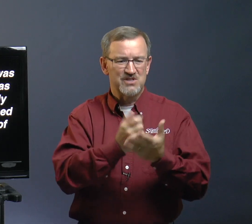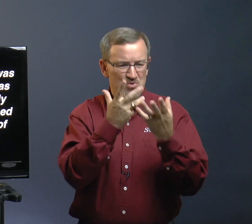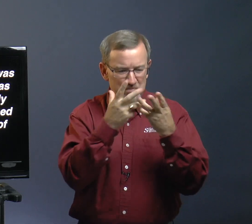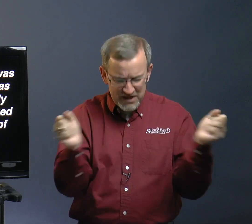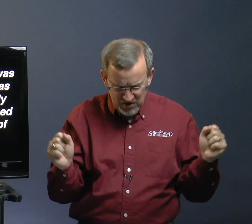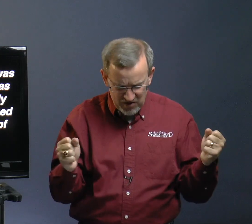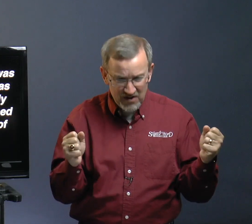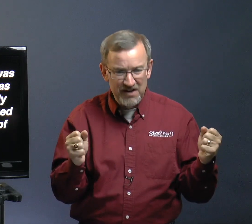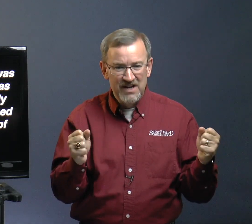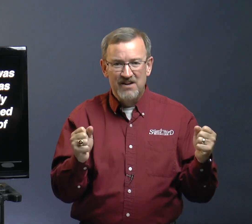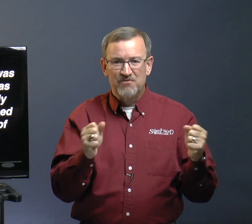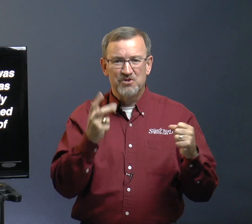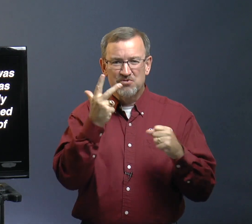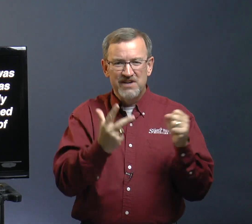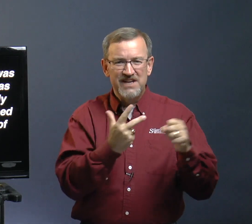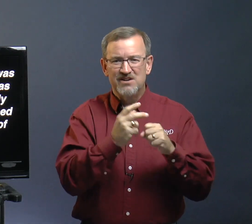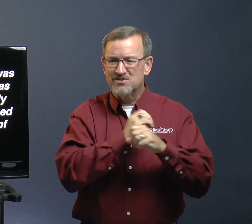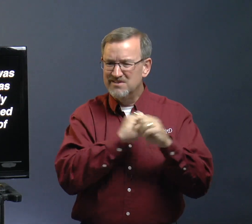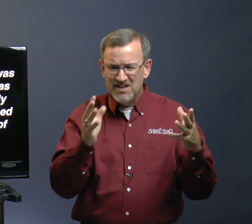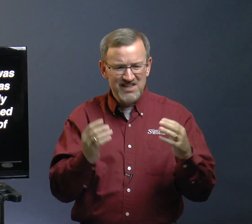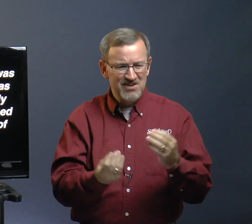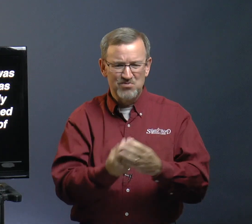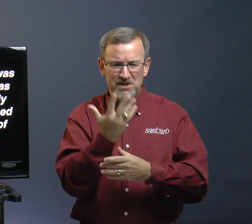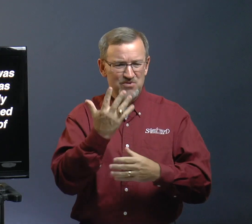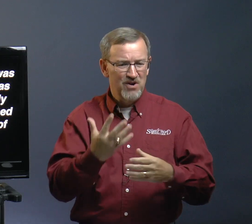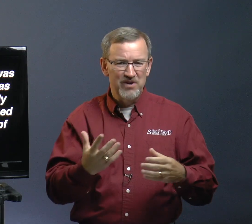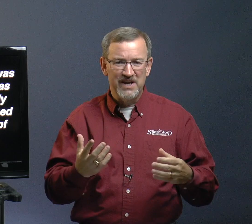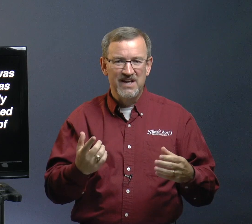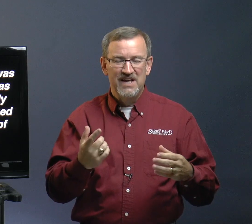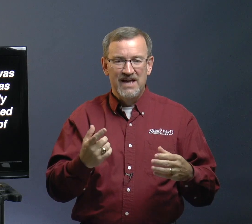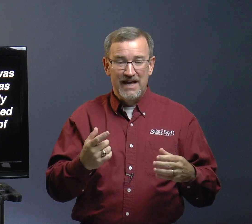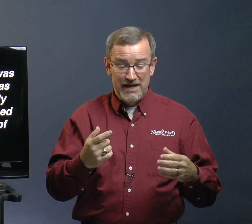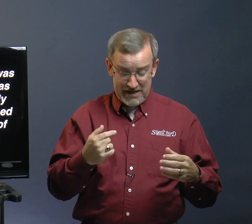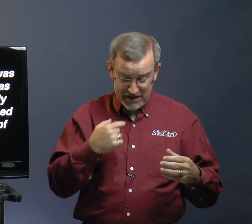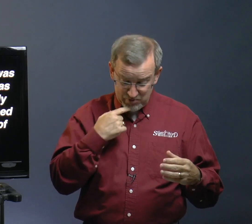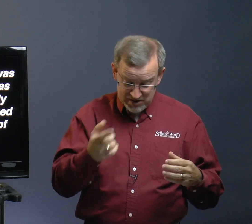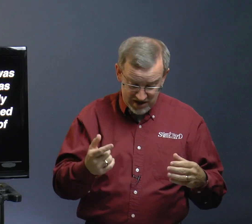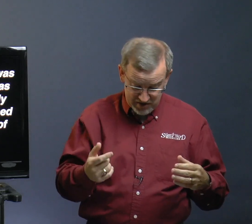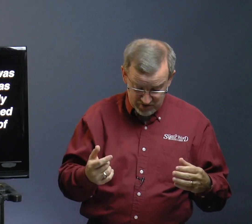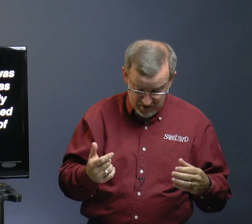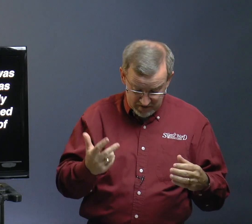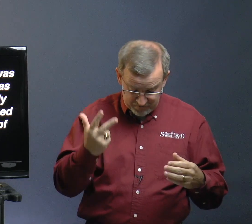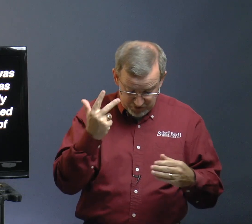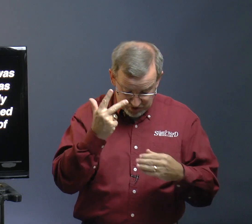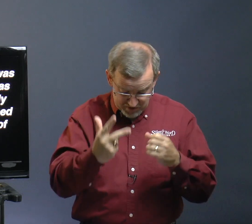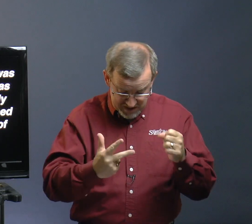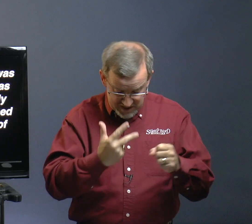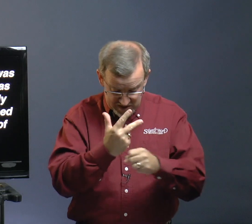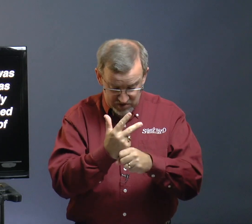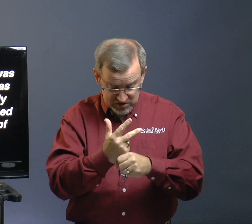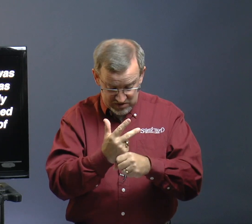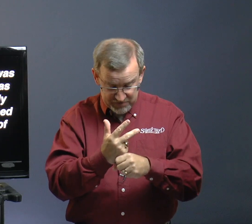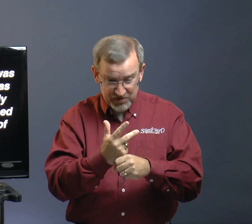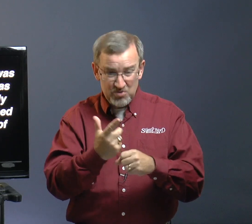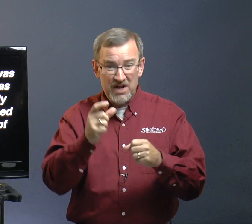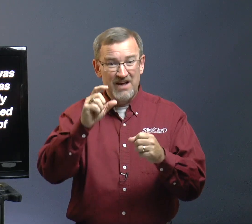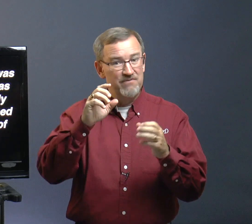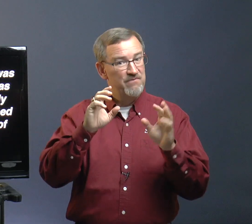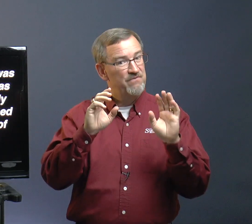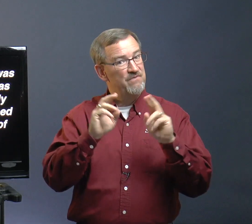would be gone. For 3 years, nothing would be growing. And I will tell you, for 3 years, you would have